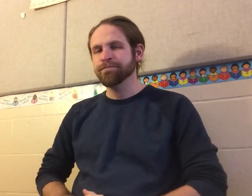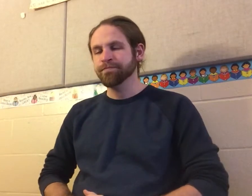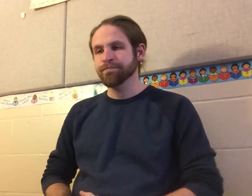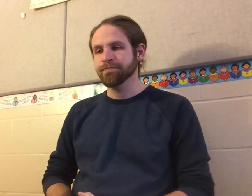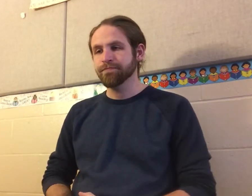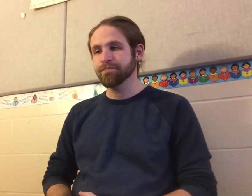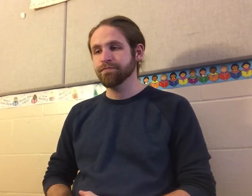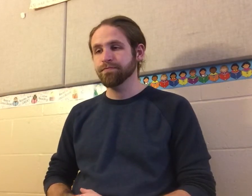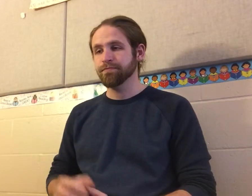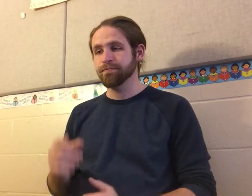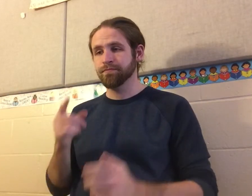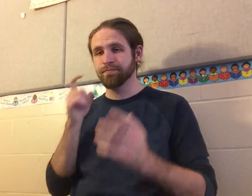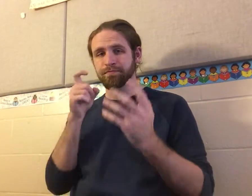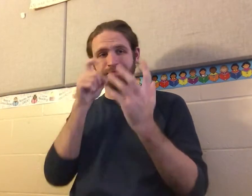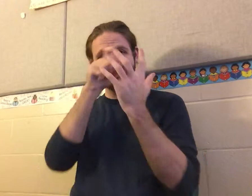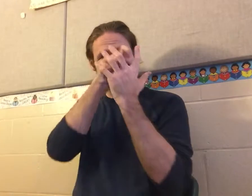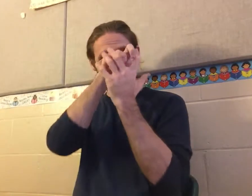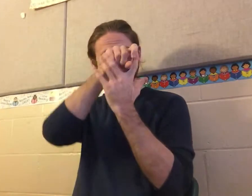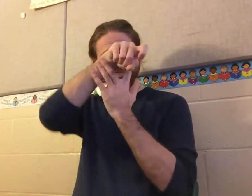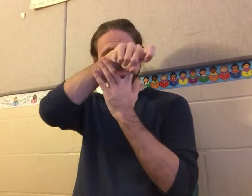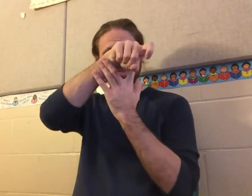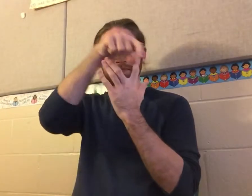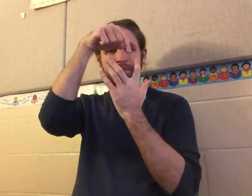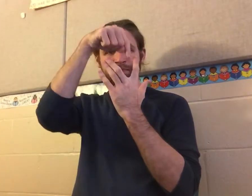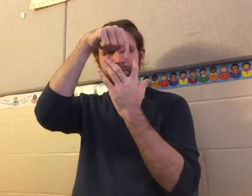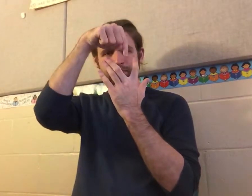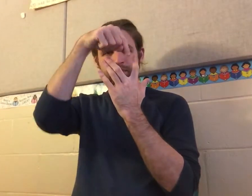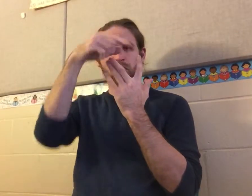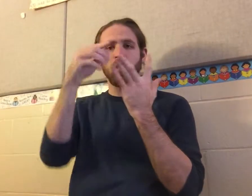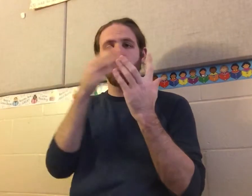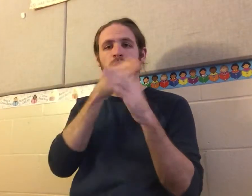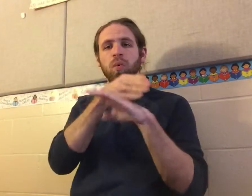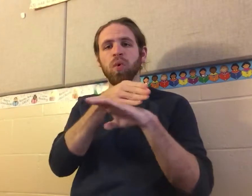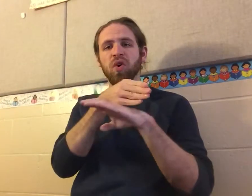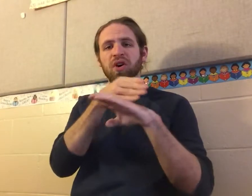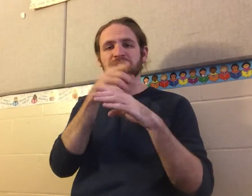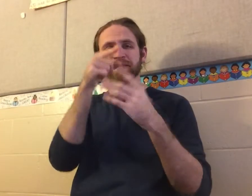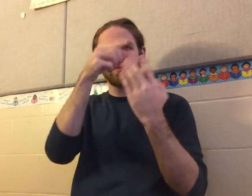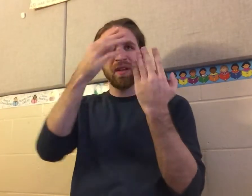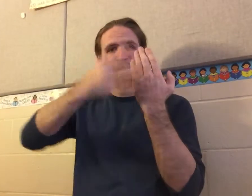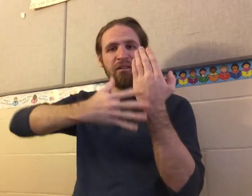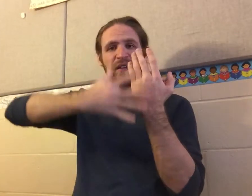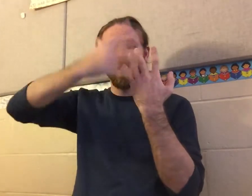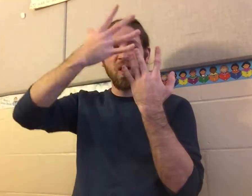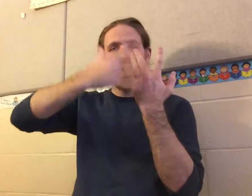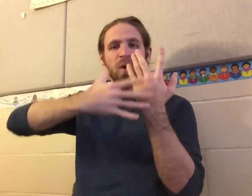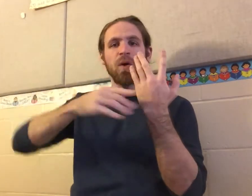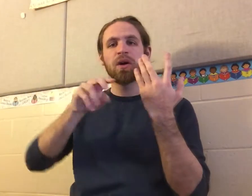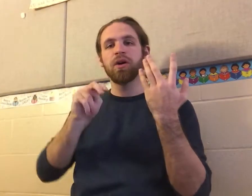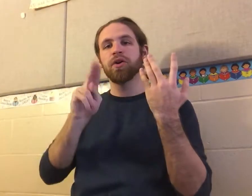By burrowing into the layer of wood beneath the bark, these beetles stop the flow of nutrients or food and